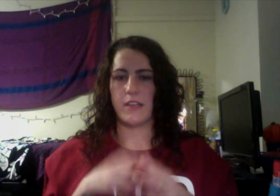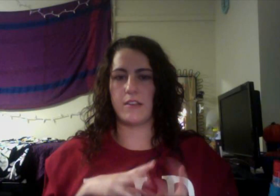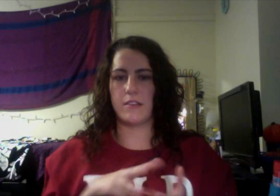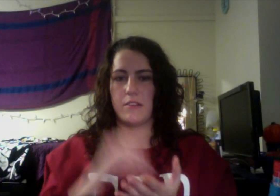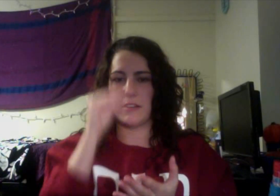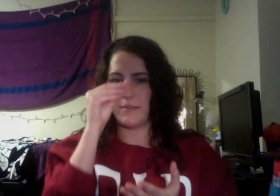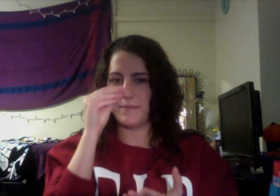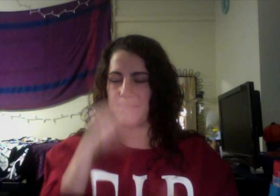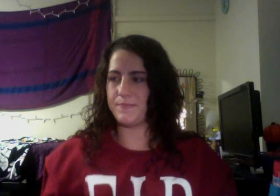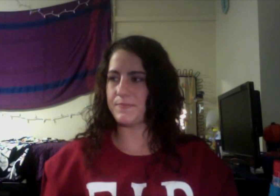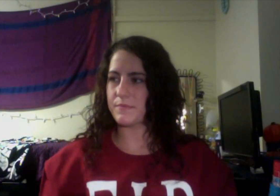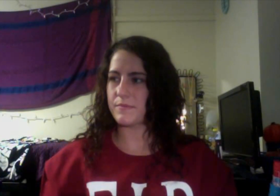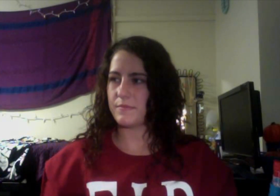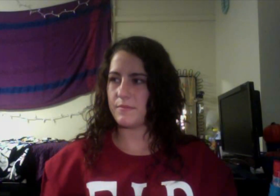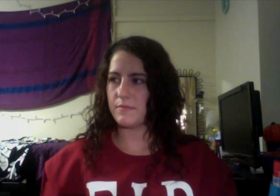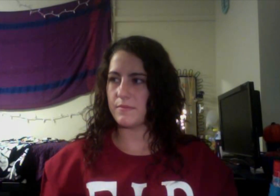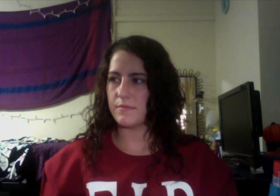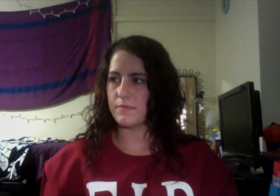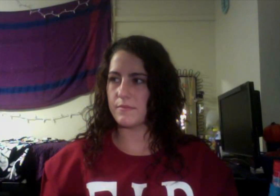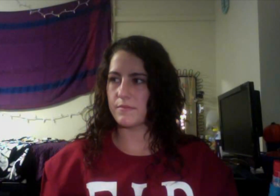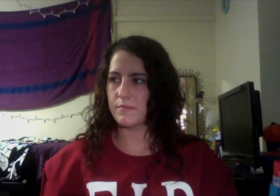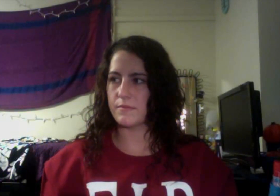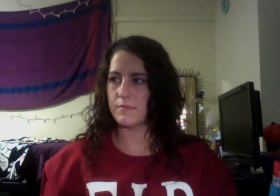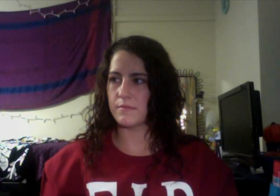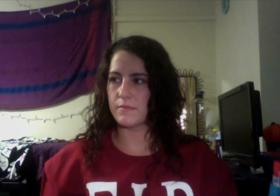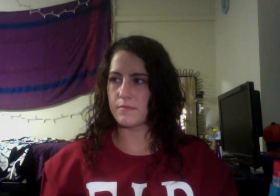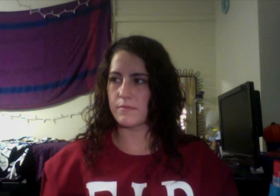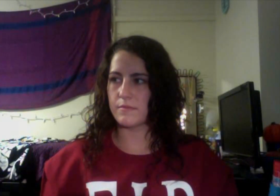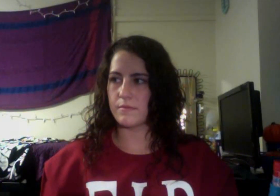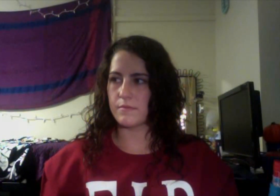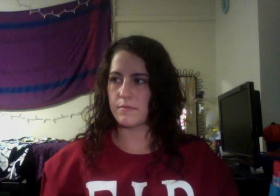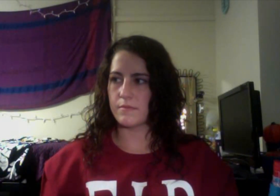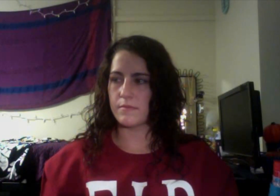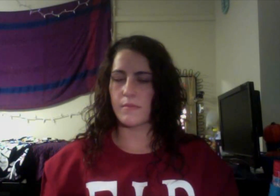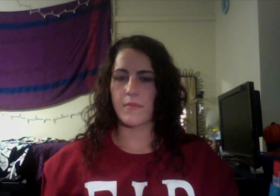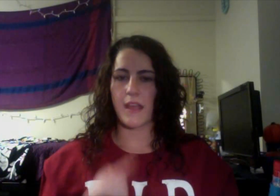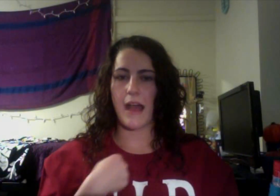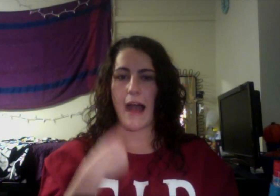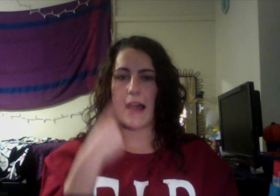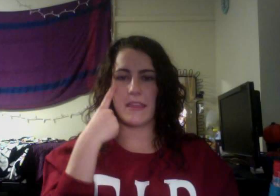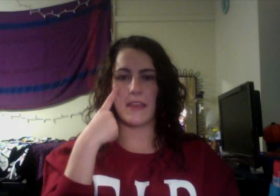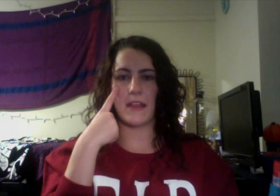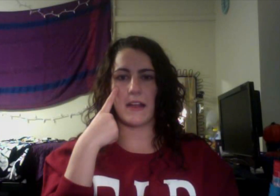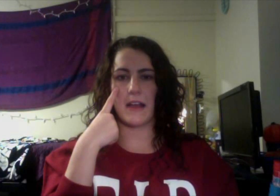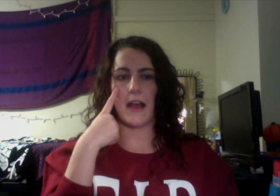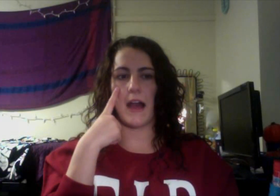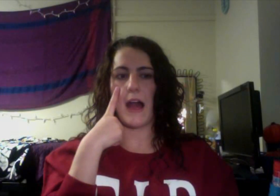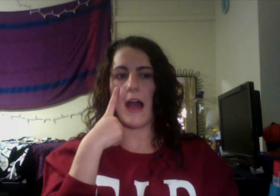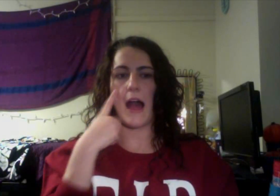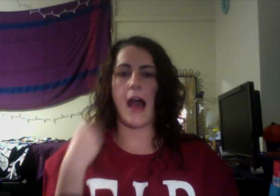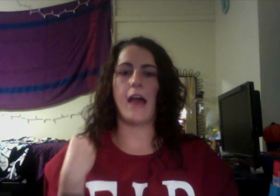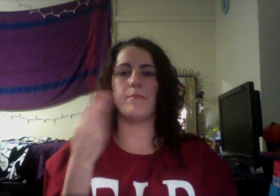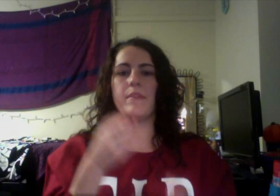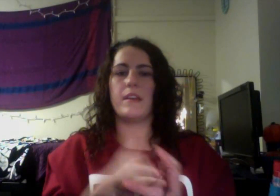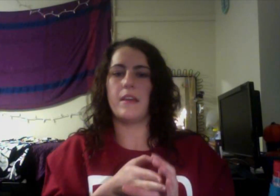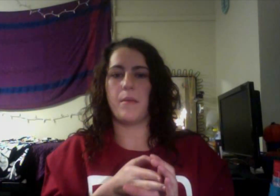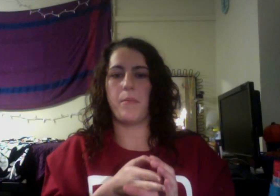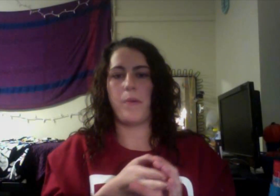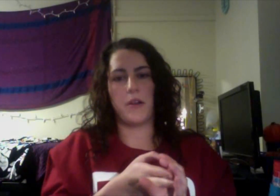learn. Do you consider yourself part of the deaf culture? I think I'm part